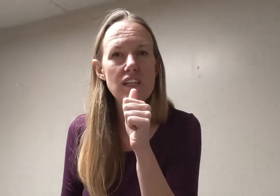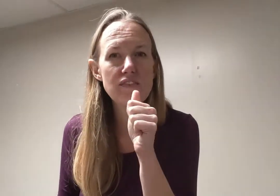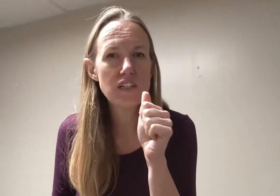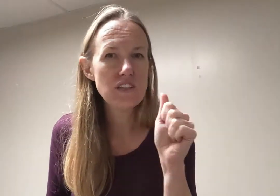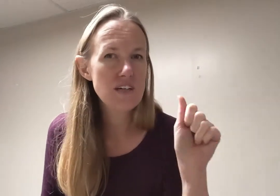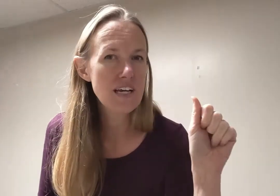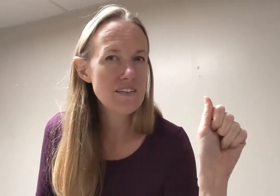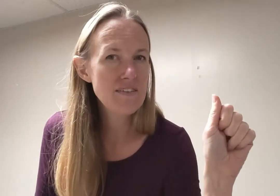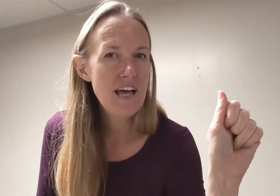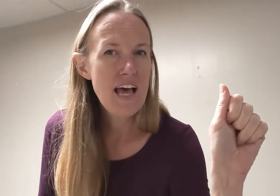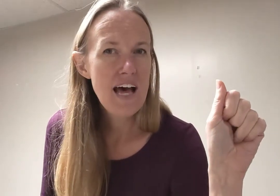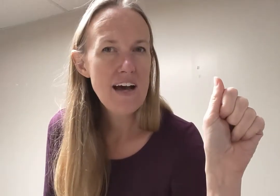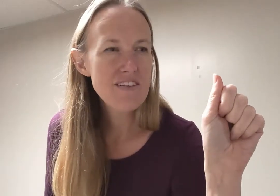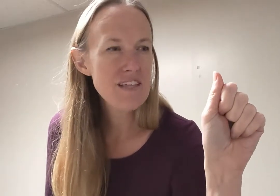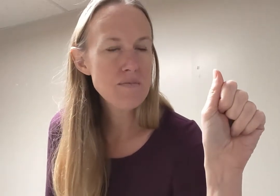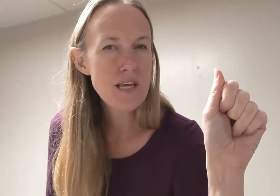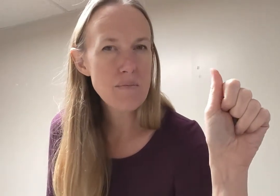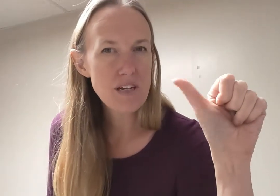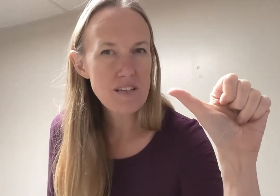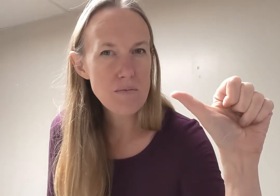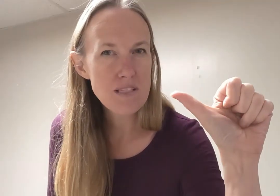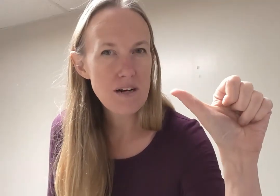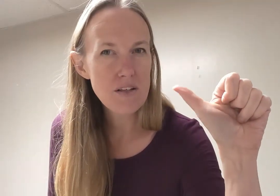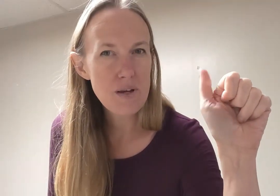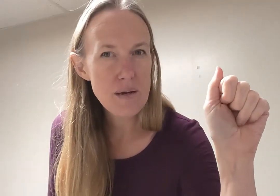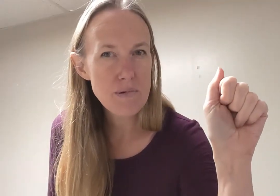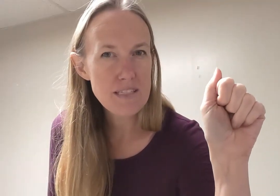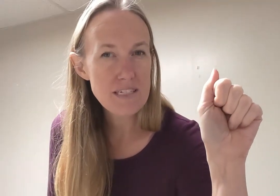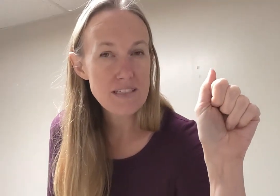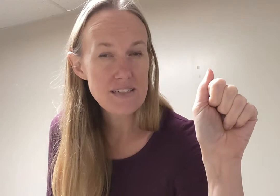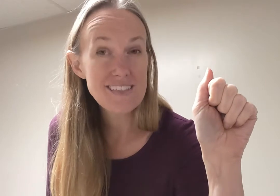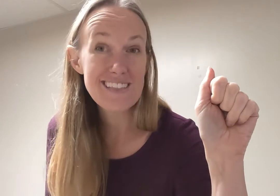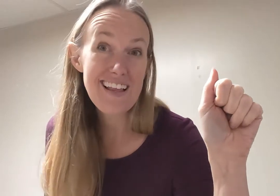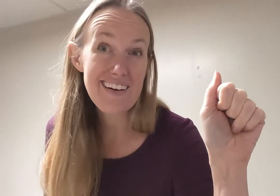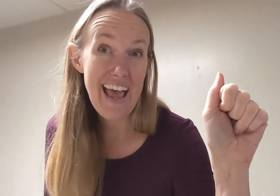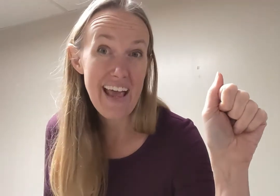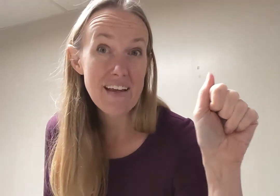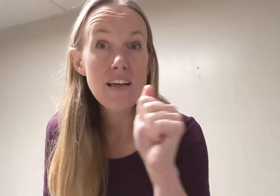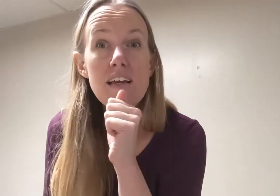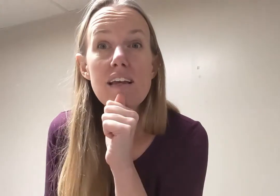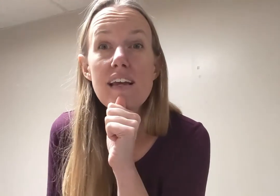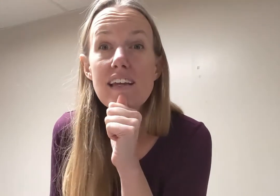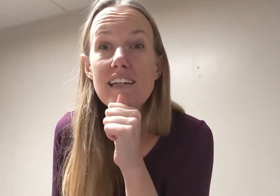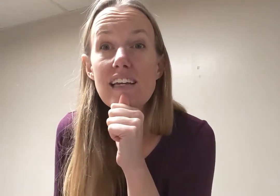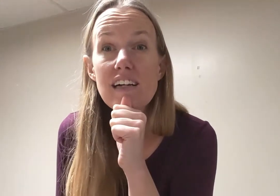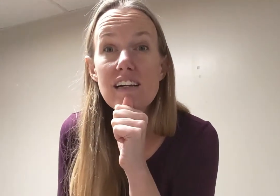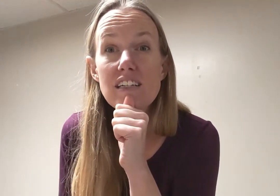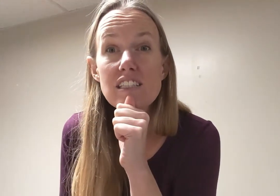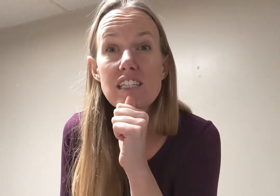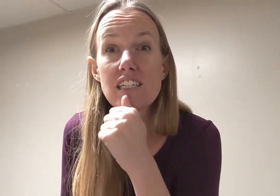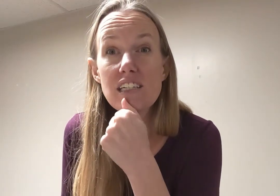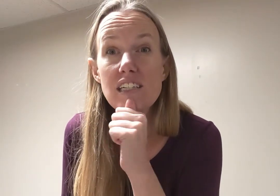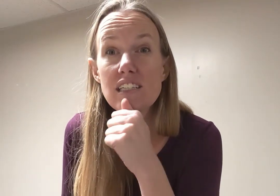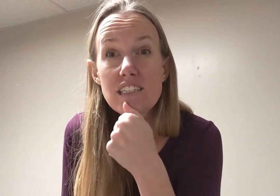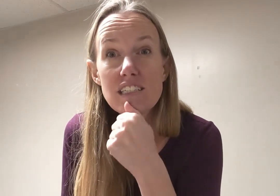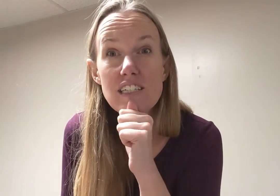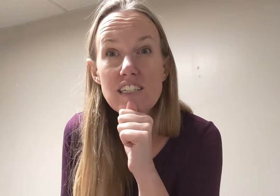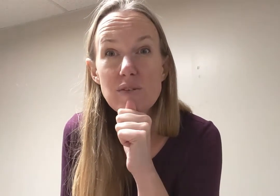suffered, you kind of have a thumbs up, but your thumb isn't all the way up. It's the letter A. Okay, and here at your chin, turn it